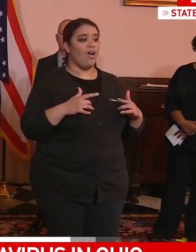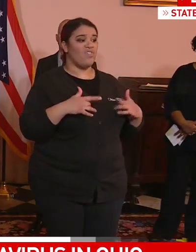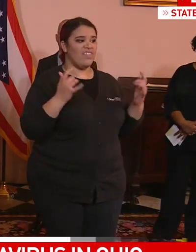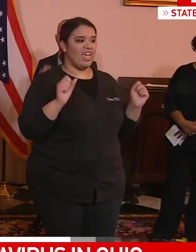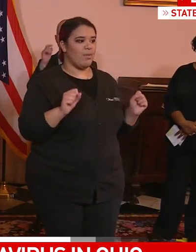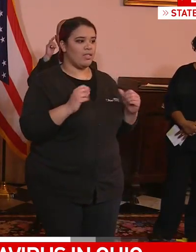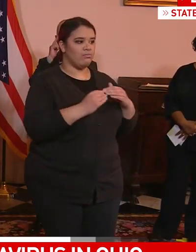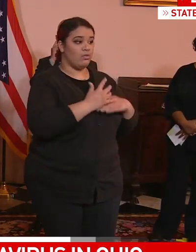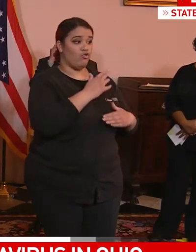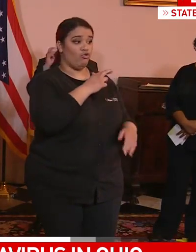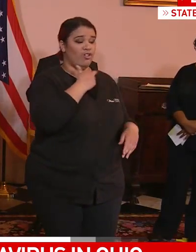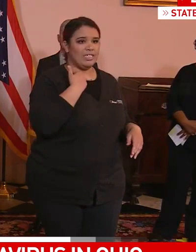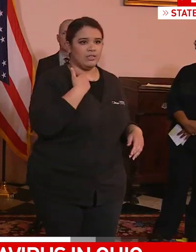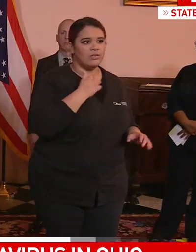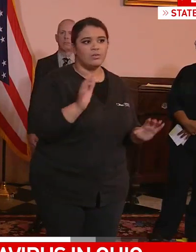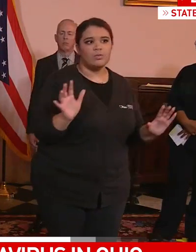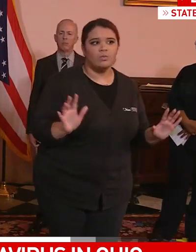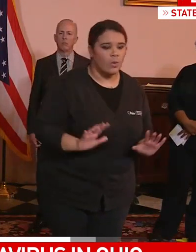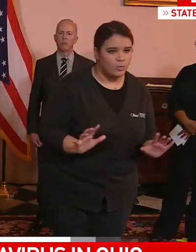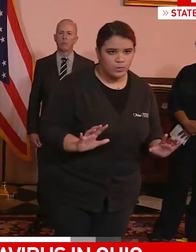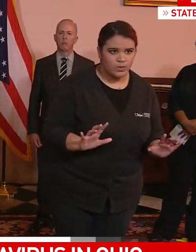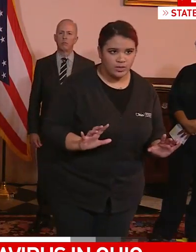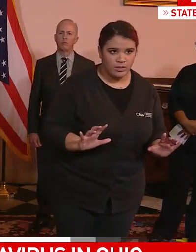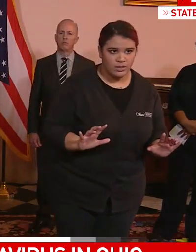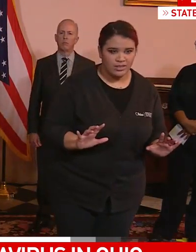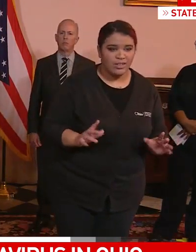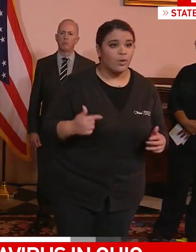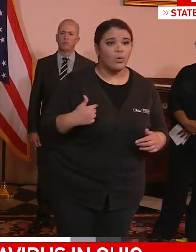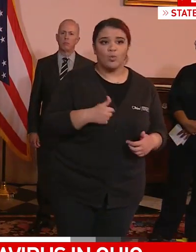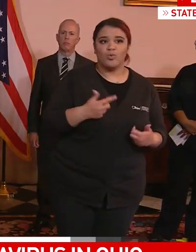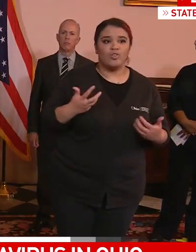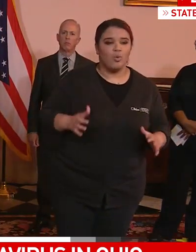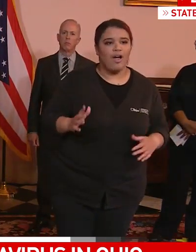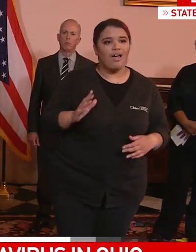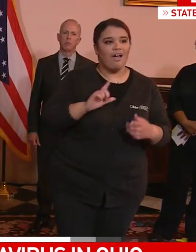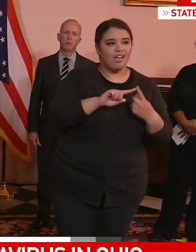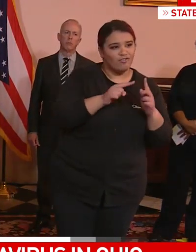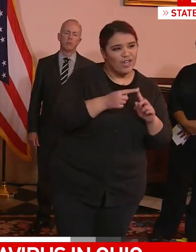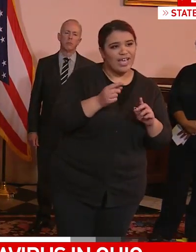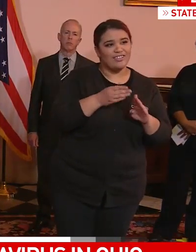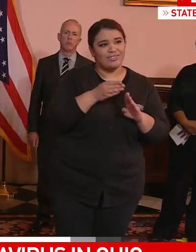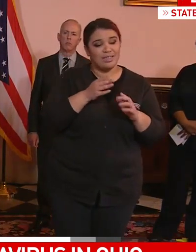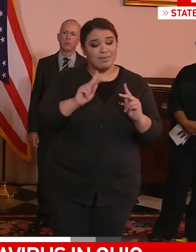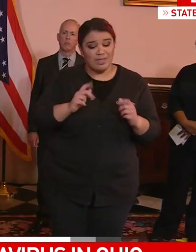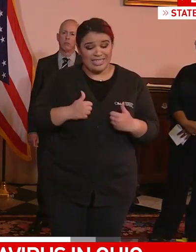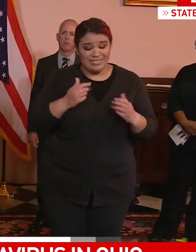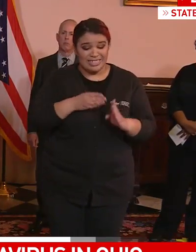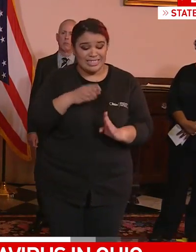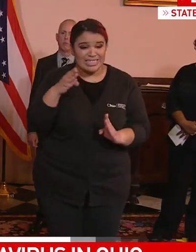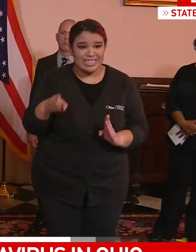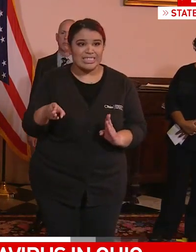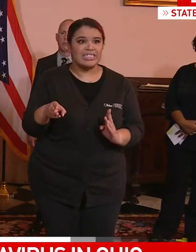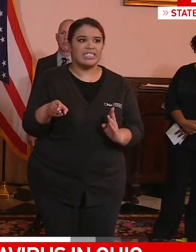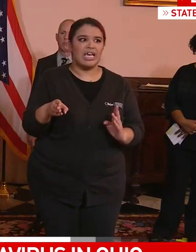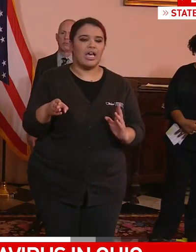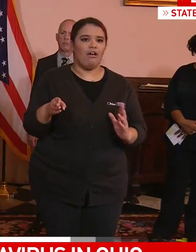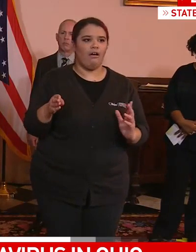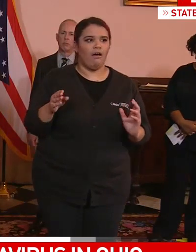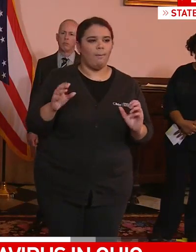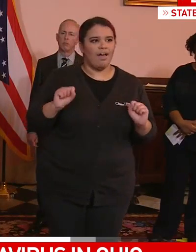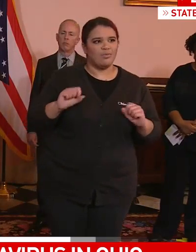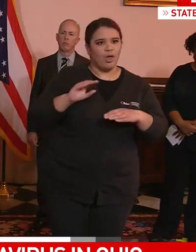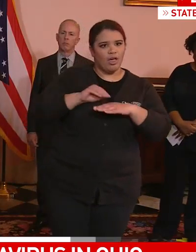that put us to unnecessary risk to our neighbors and our friends. That is the most important thing that we can do. So